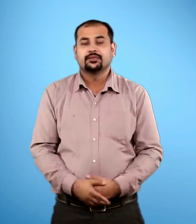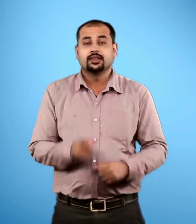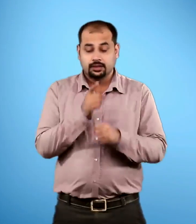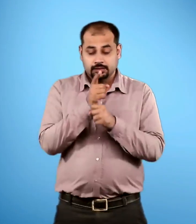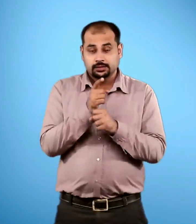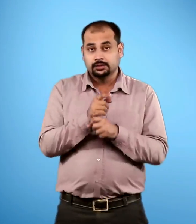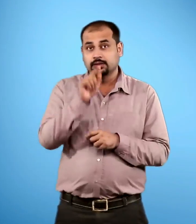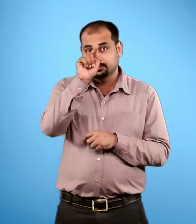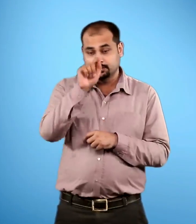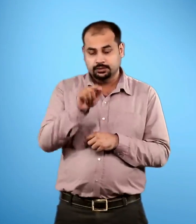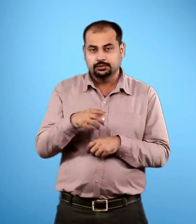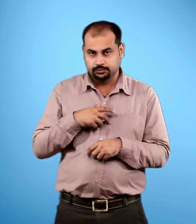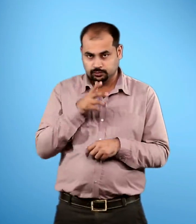For the teacher.